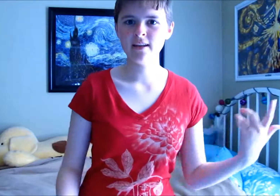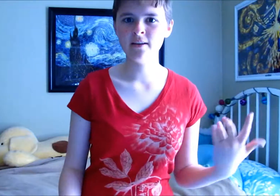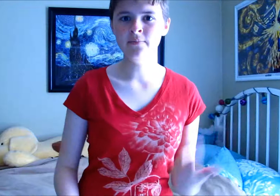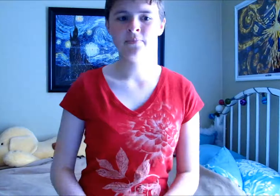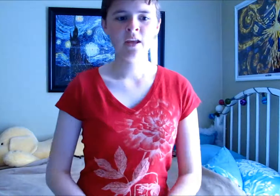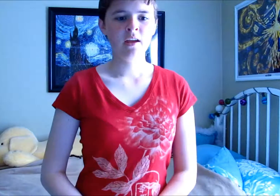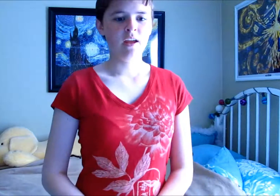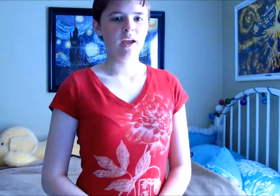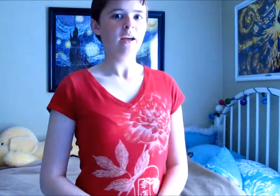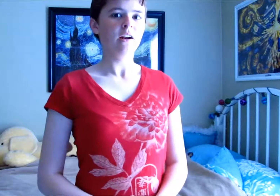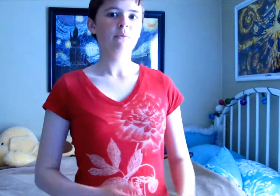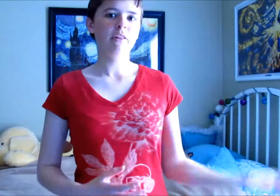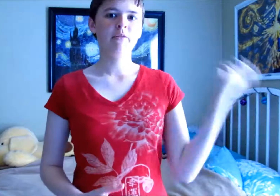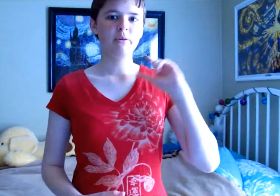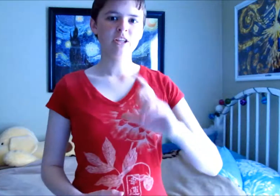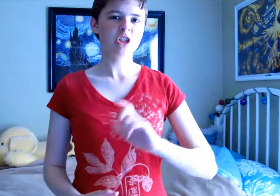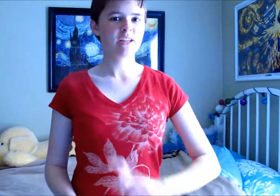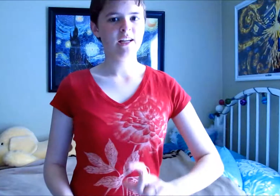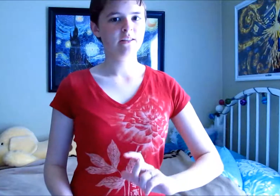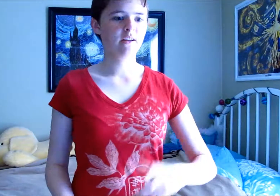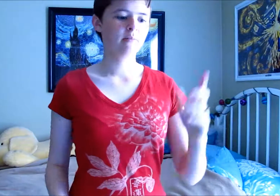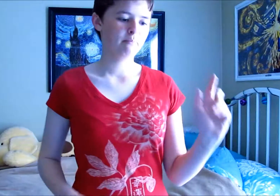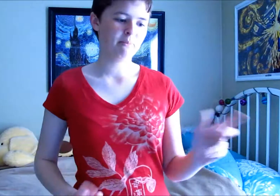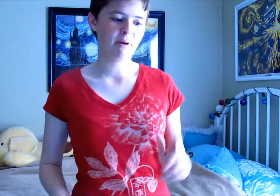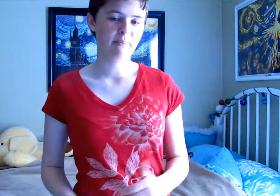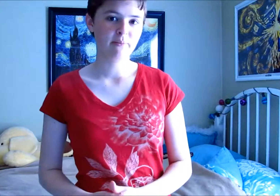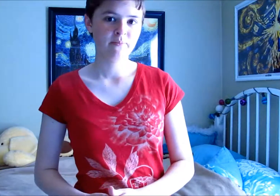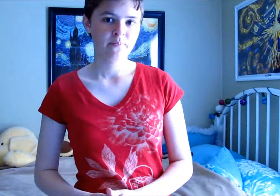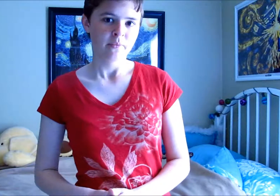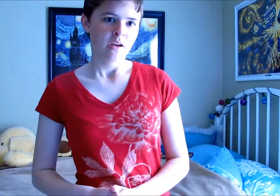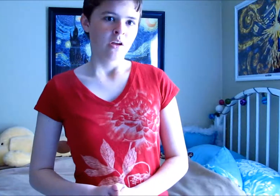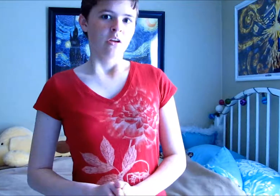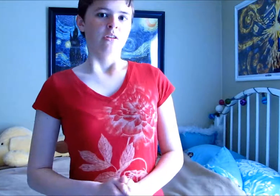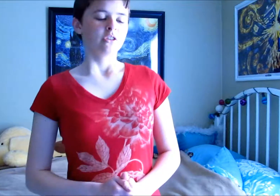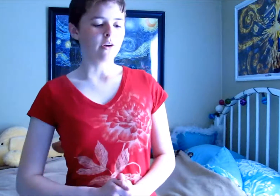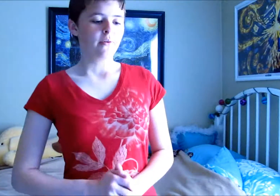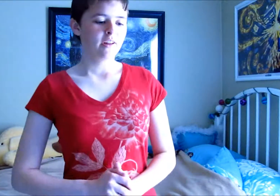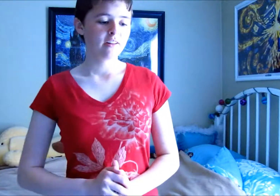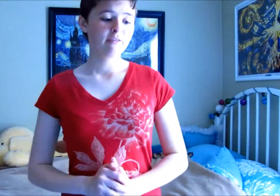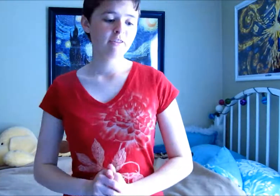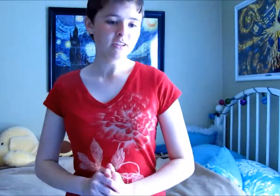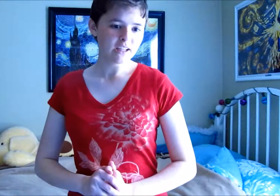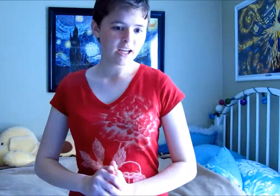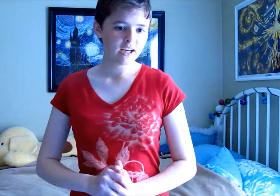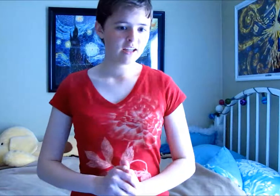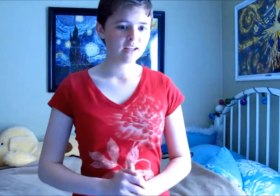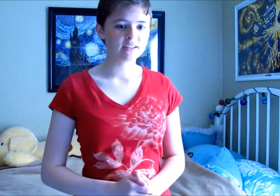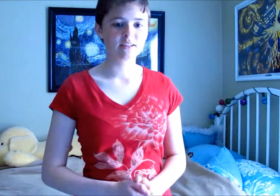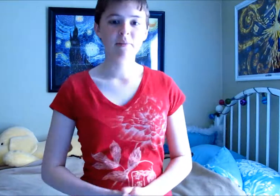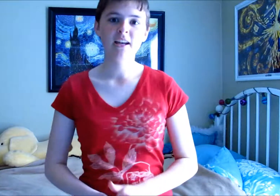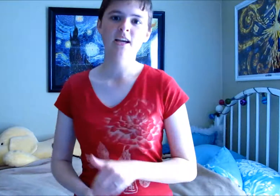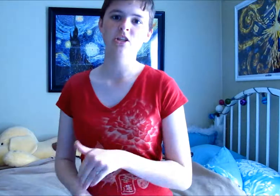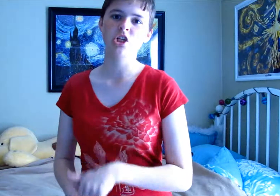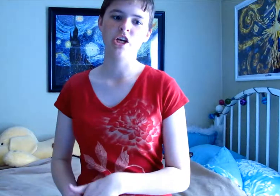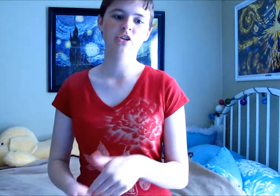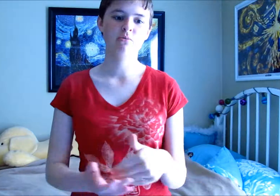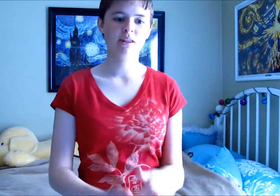did, and I'll run through each stanza bit by bit. So, the first line is something has changed within